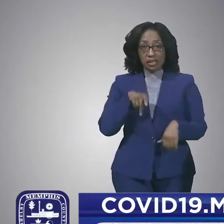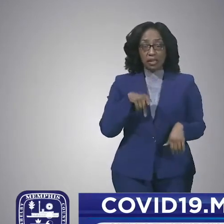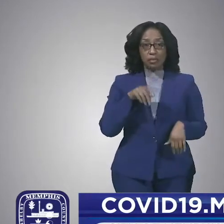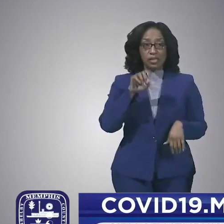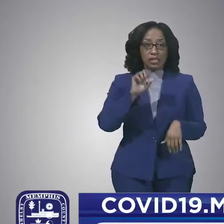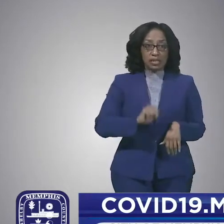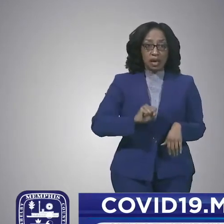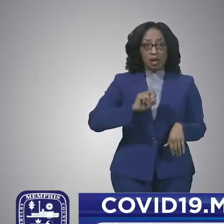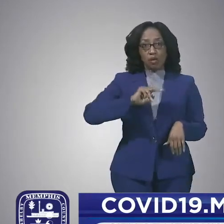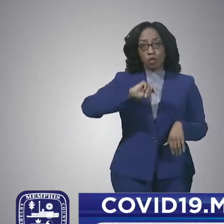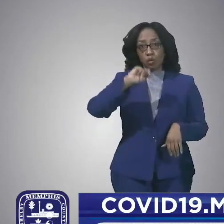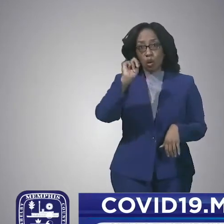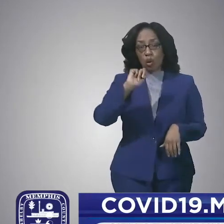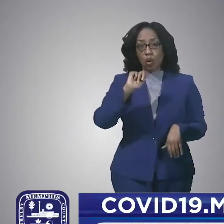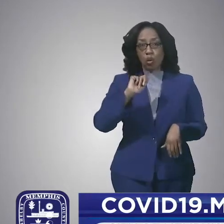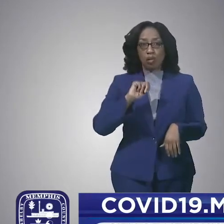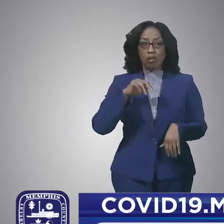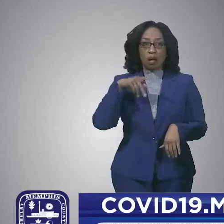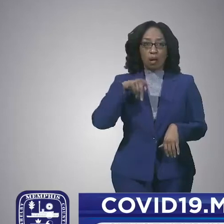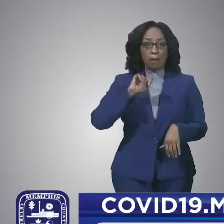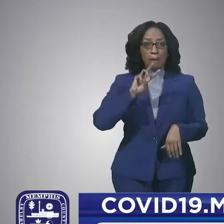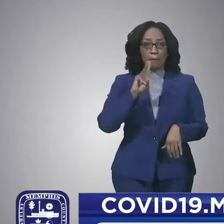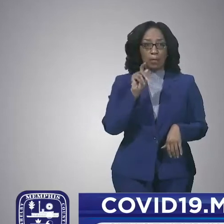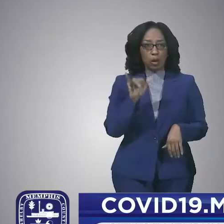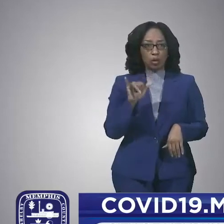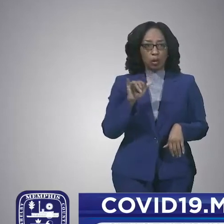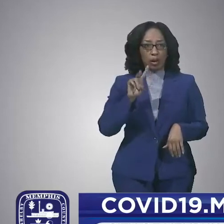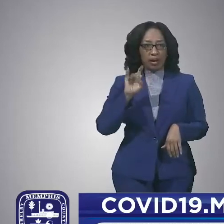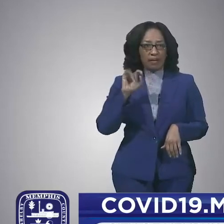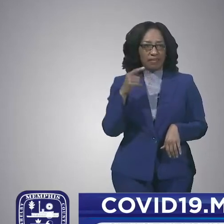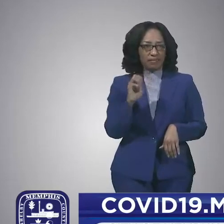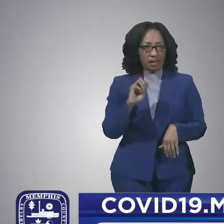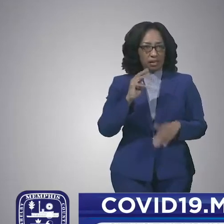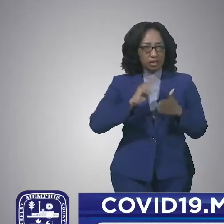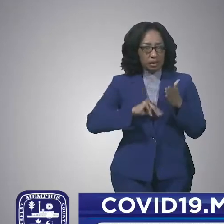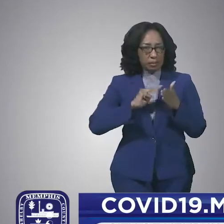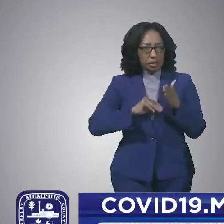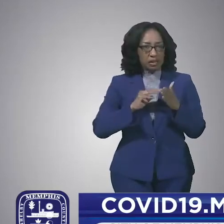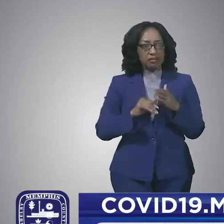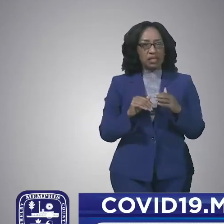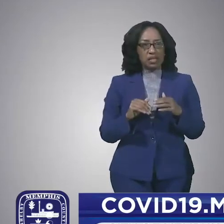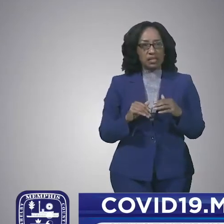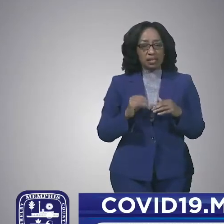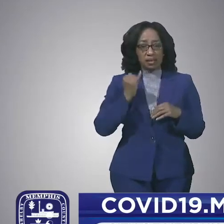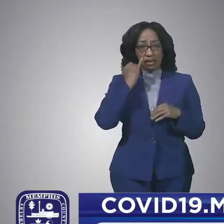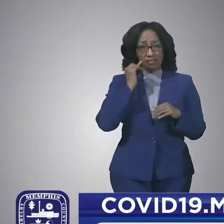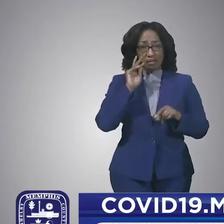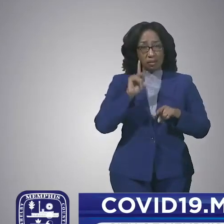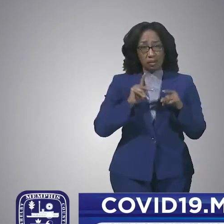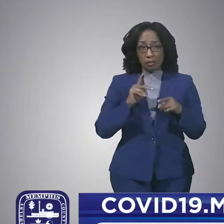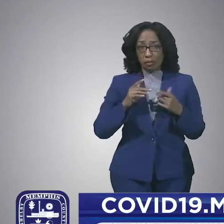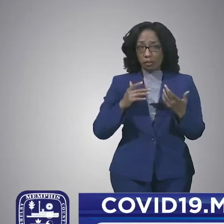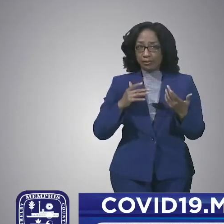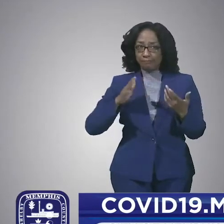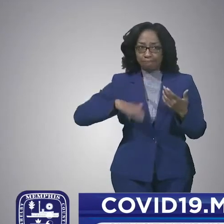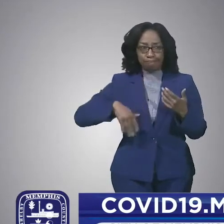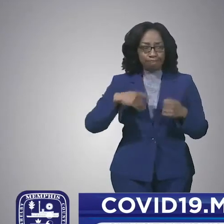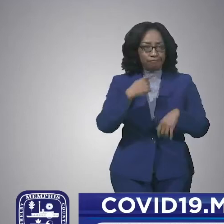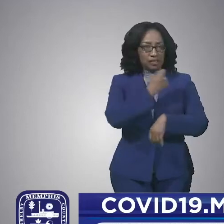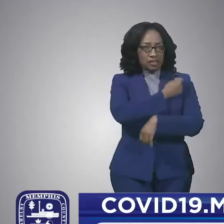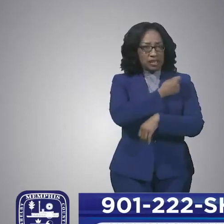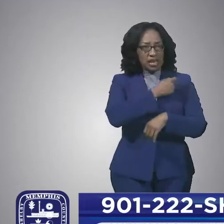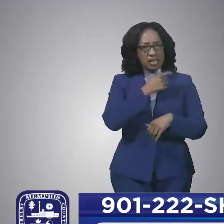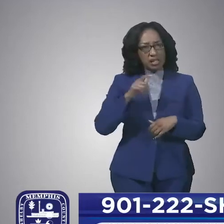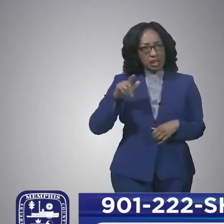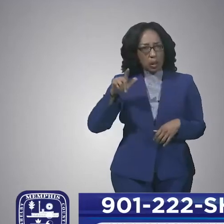Memphis, Parkway Village, and all throughout the city in areas where we have zip codes with low uptake, and we really appreciate the work